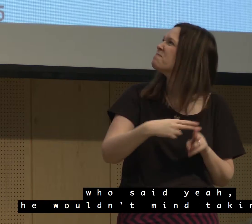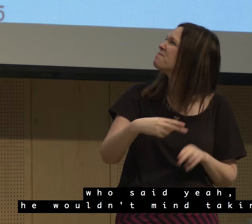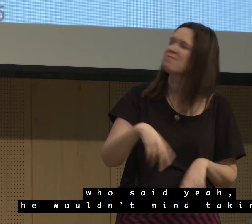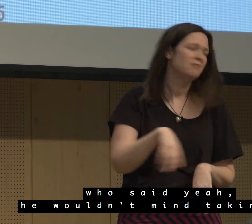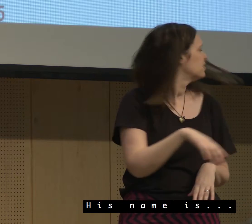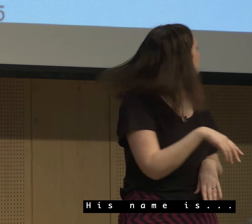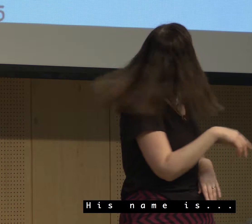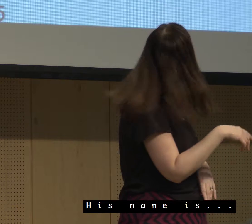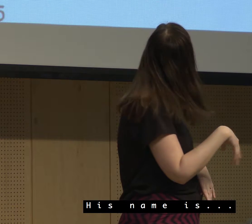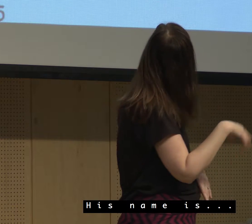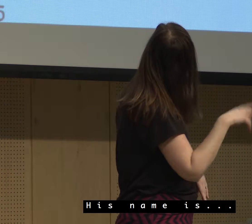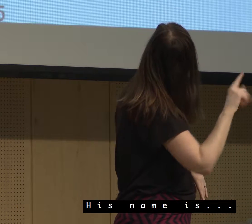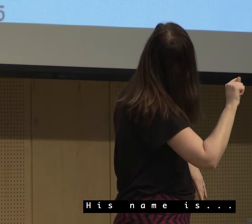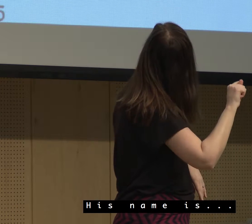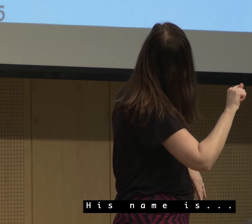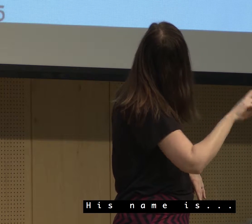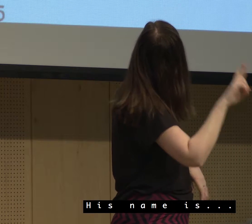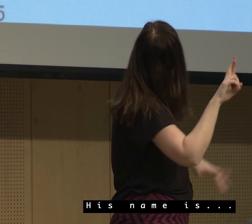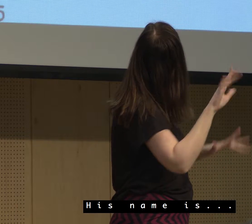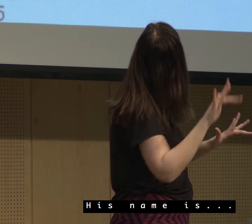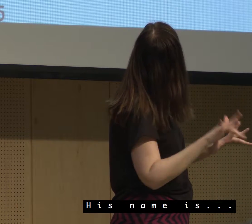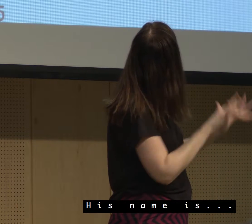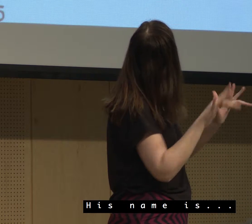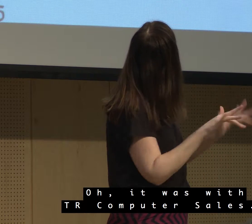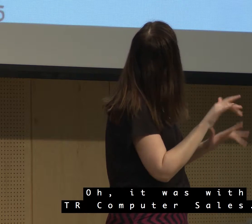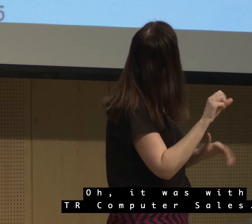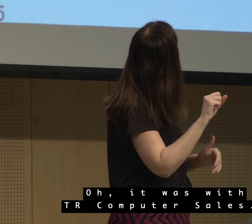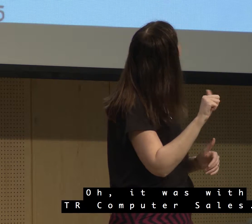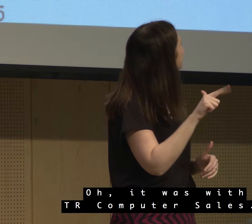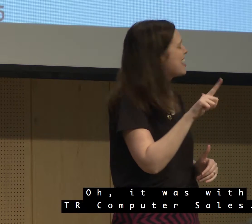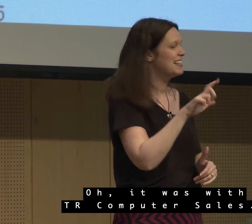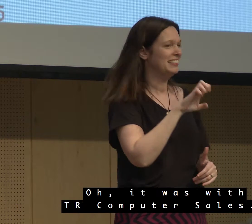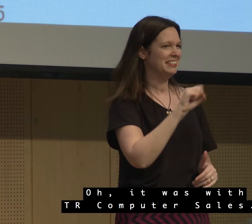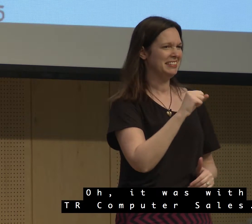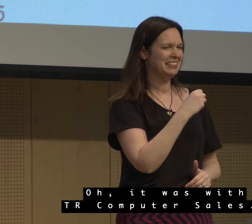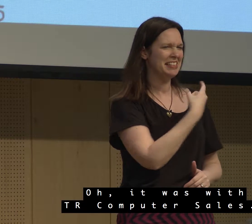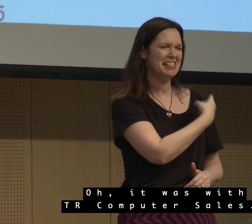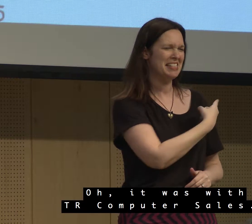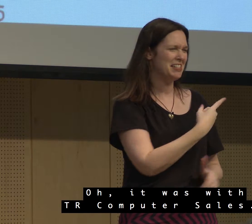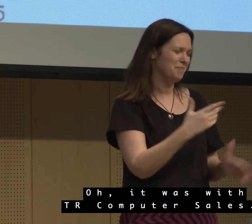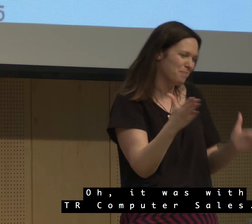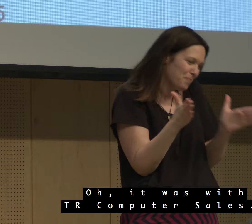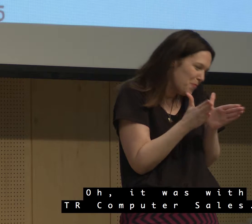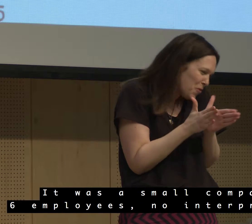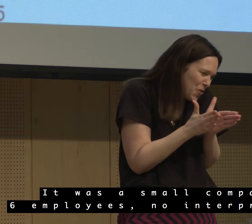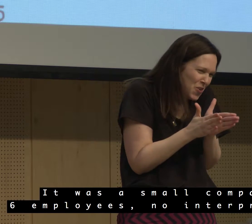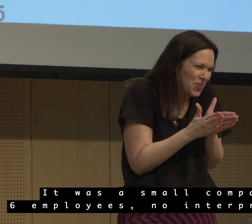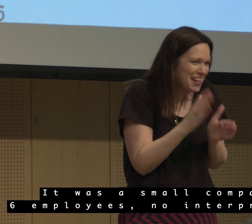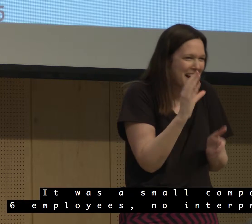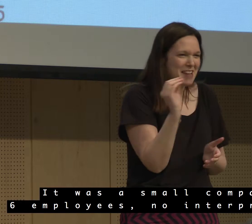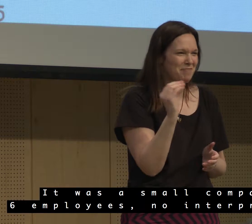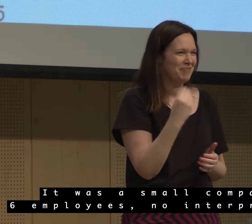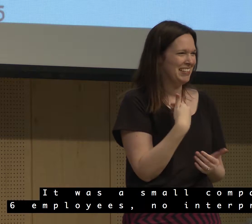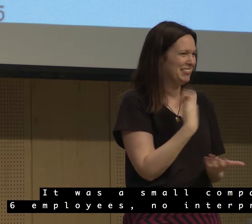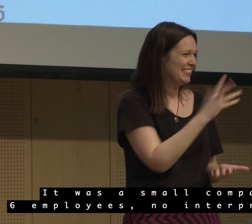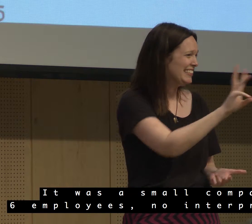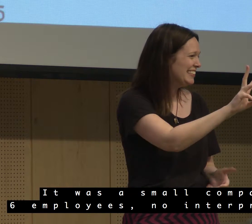me. His name is, it was with TR Computer Sales. It was a small